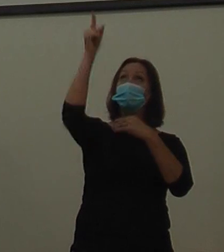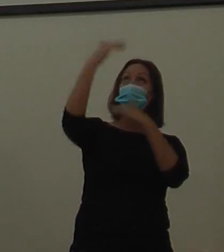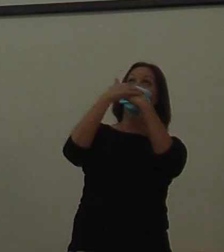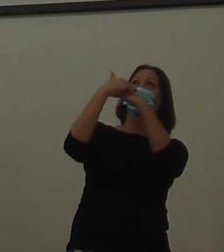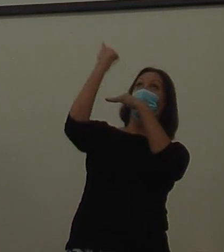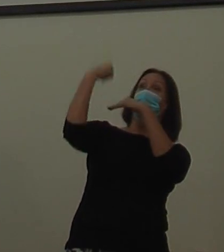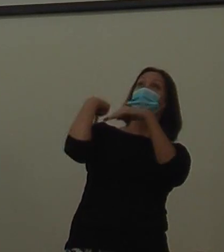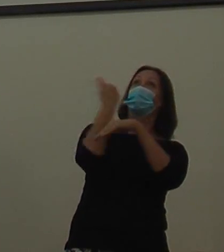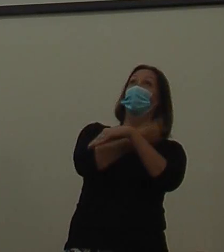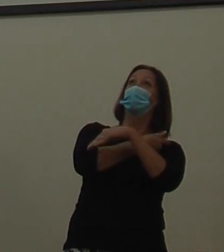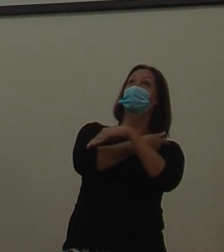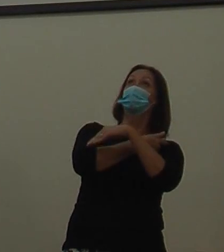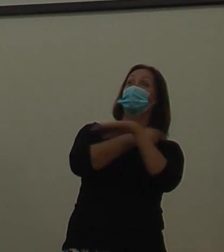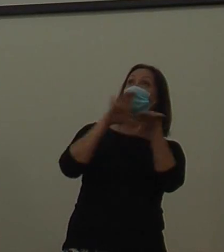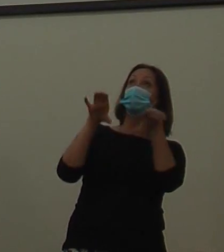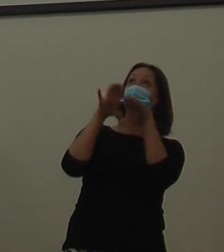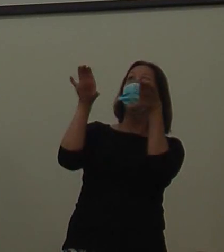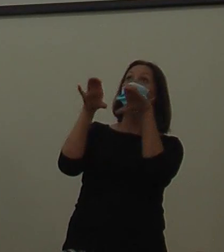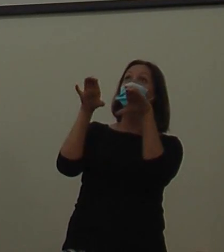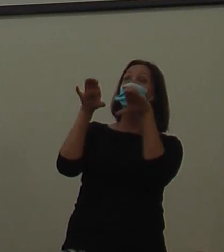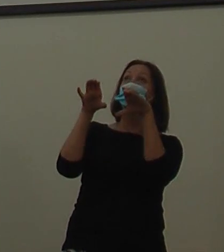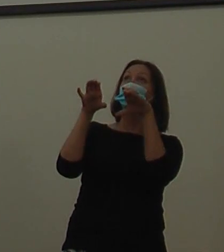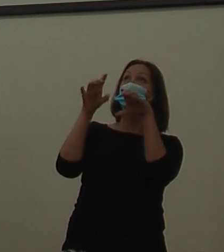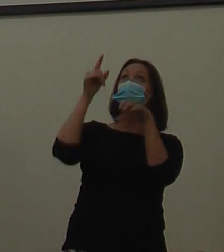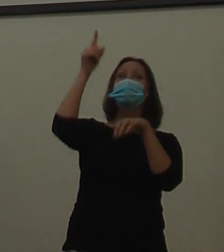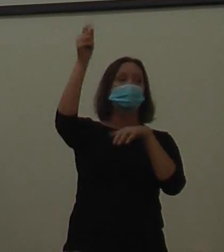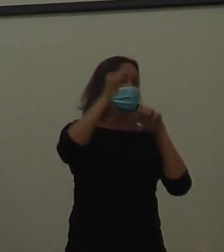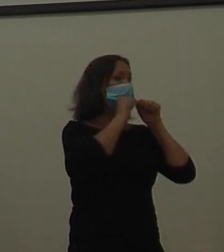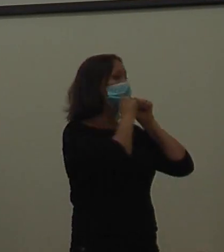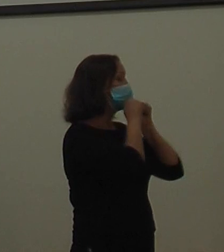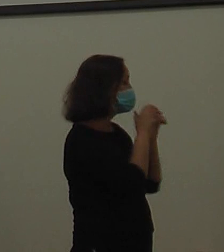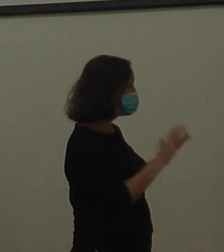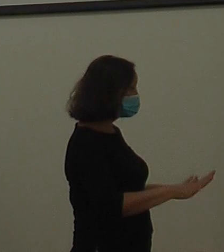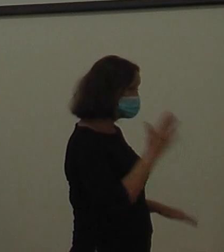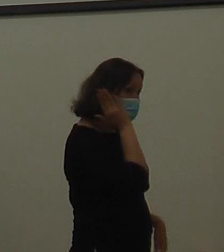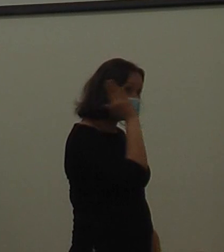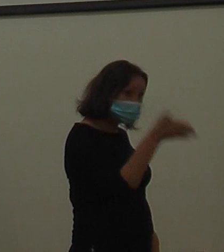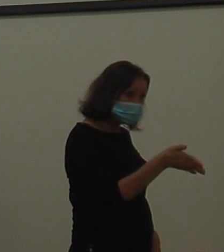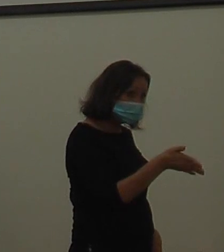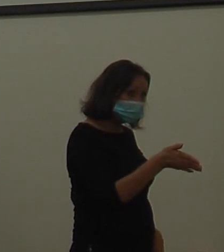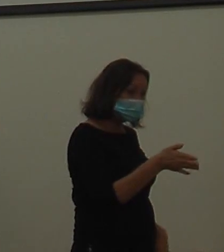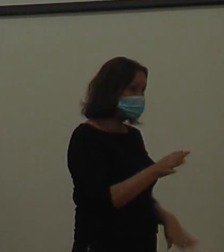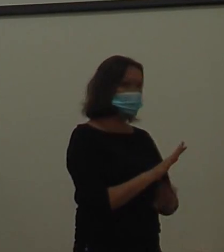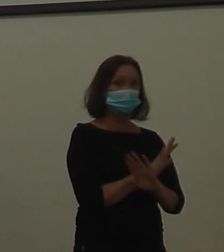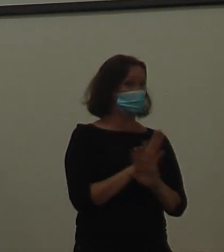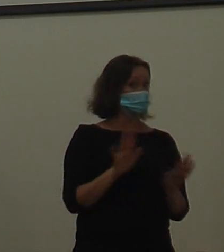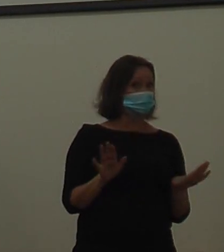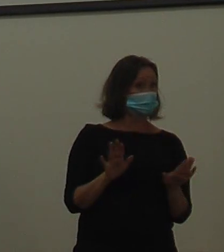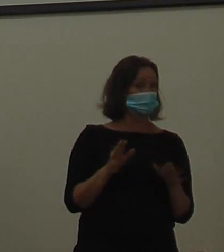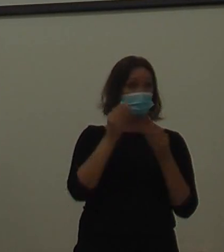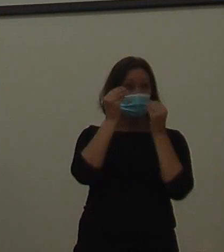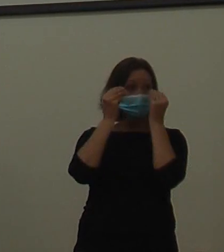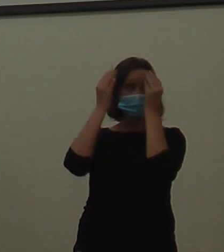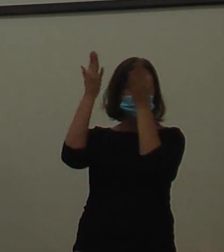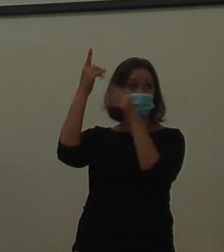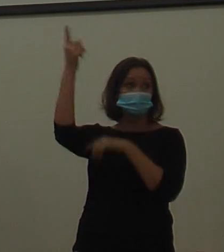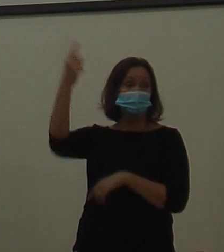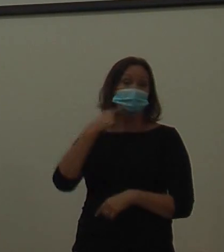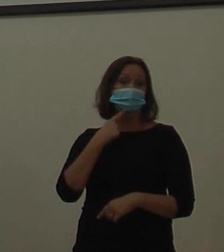He says we'll be blessed. When we don't, terrible things